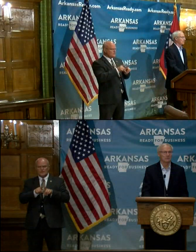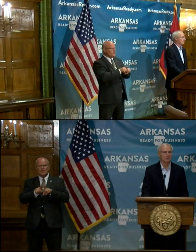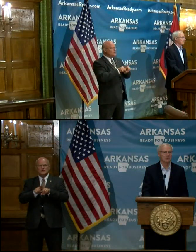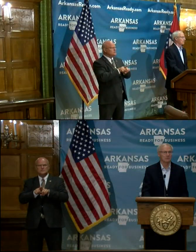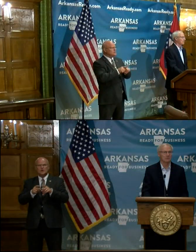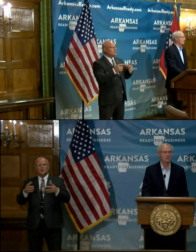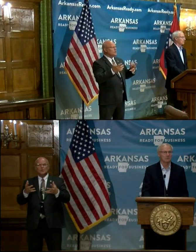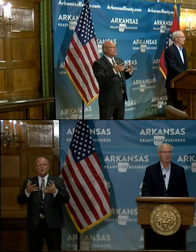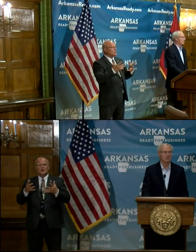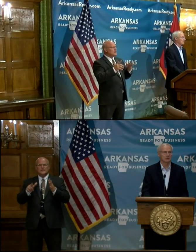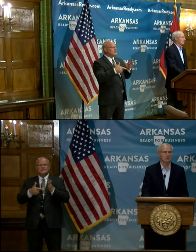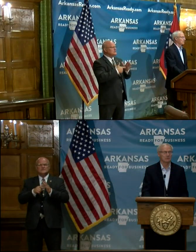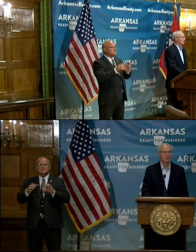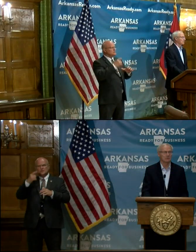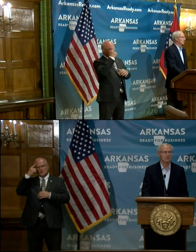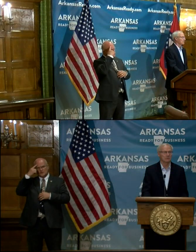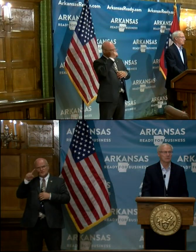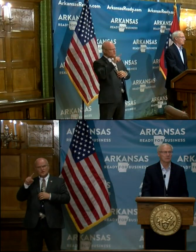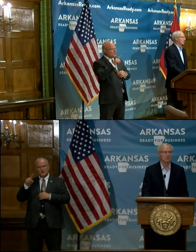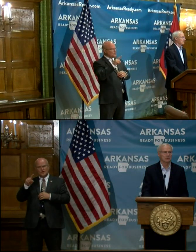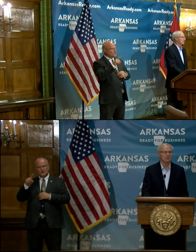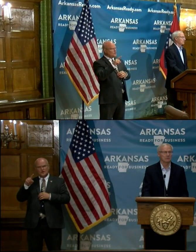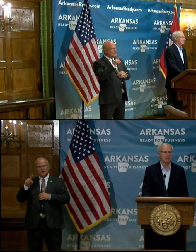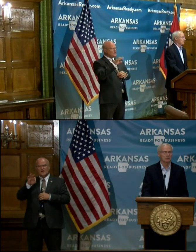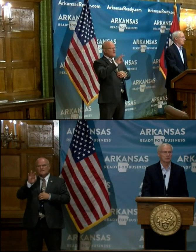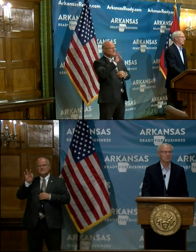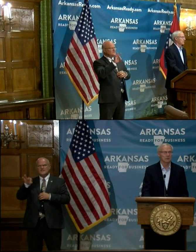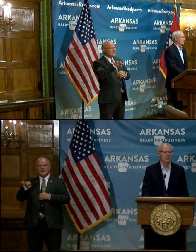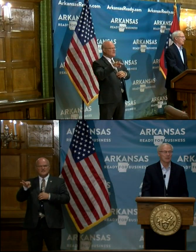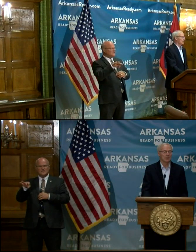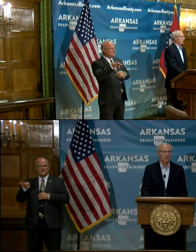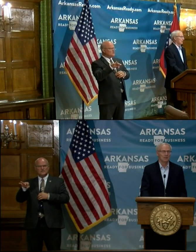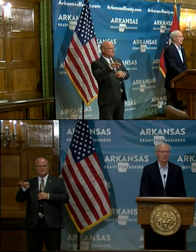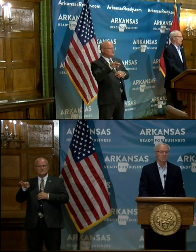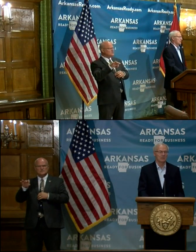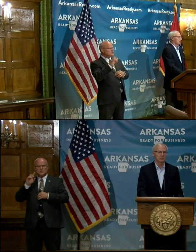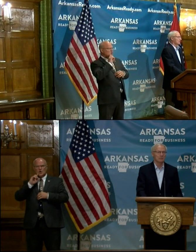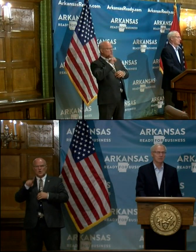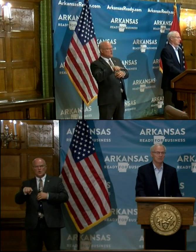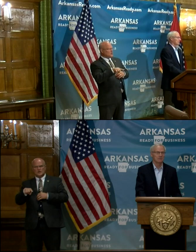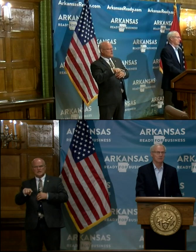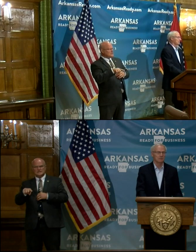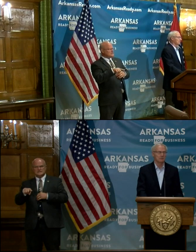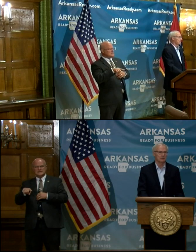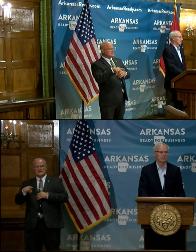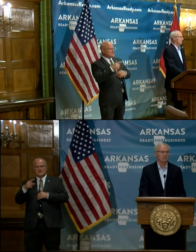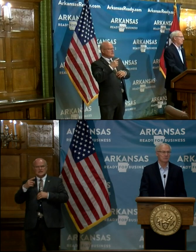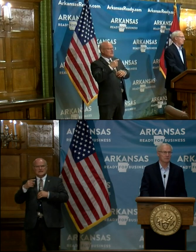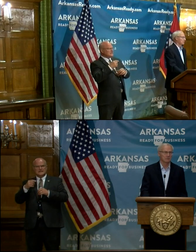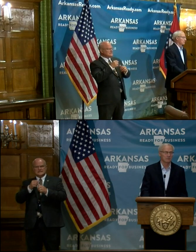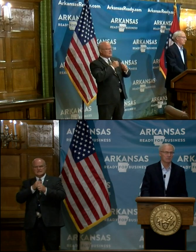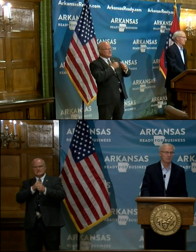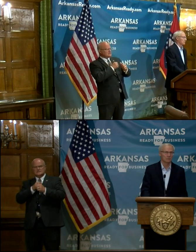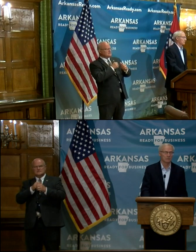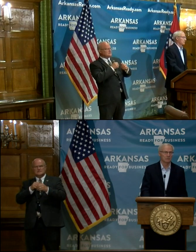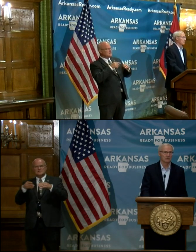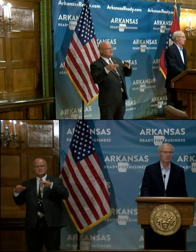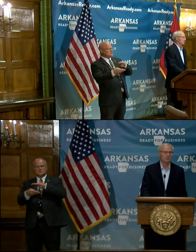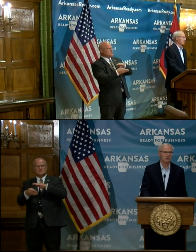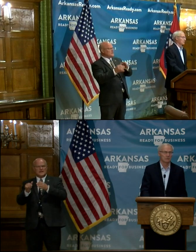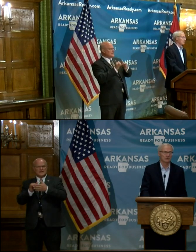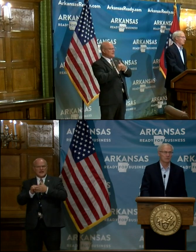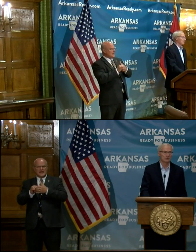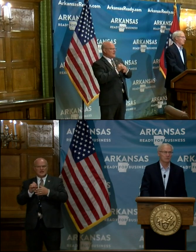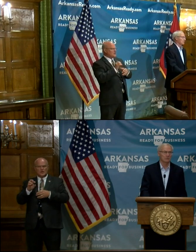also, what does this do for Fayetteville's ordinance? Do you see this superseding Fayetteville's ordinance, or has your